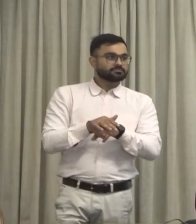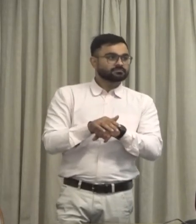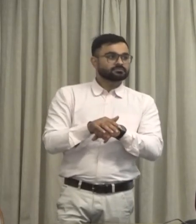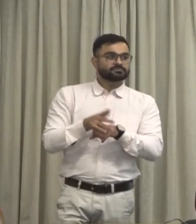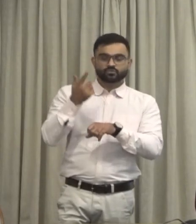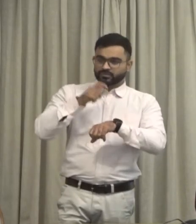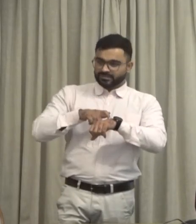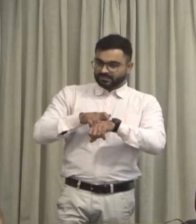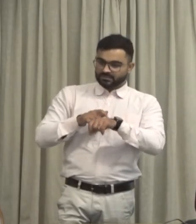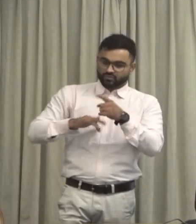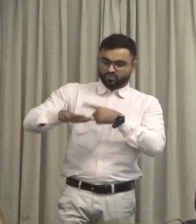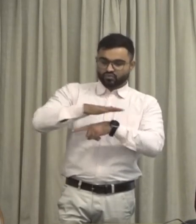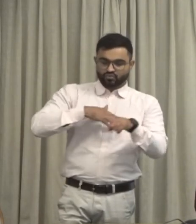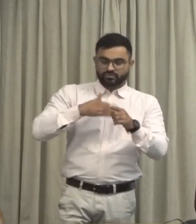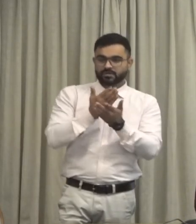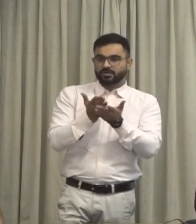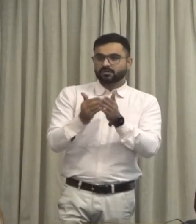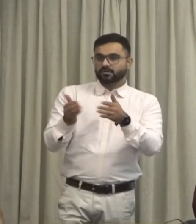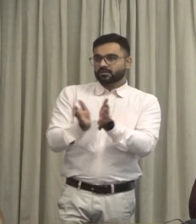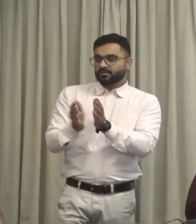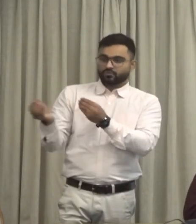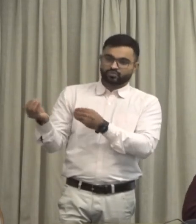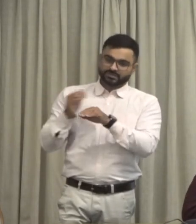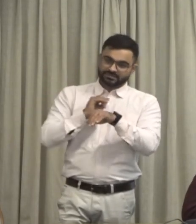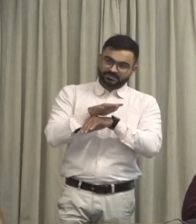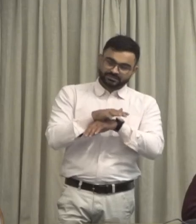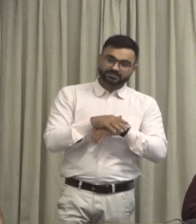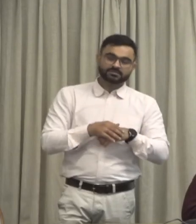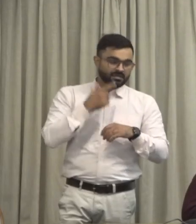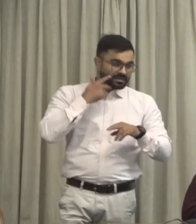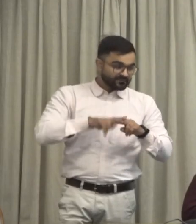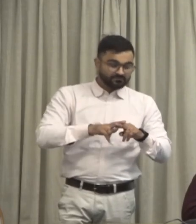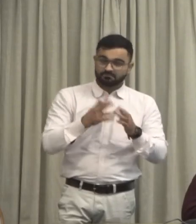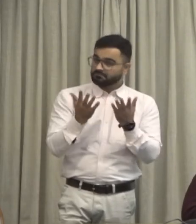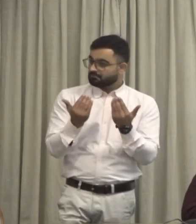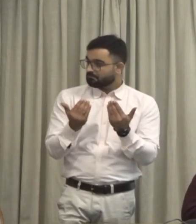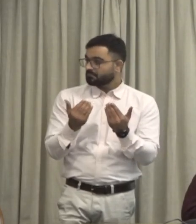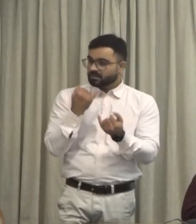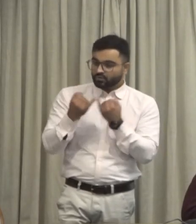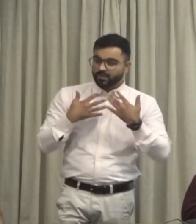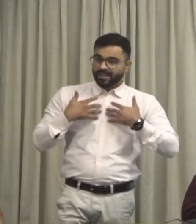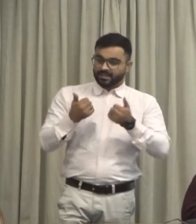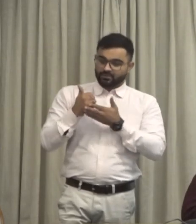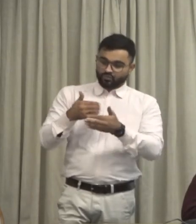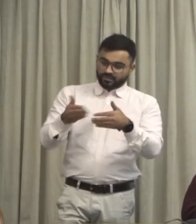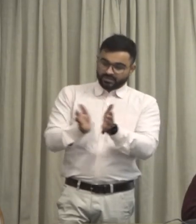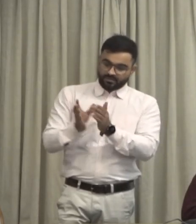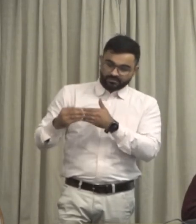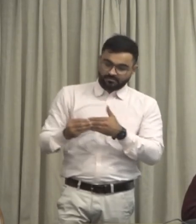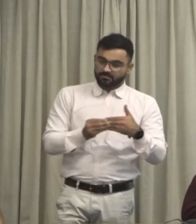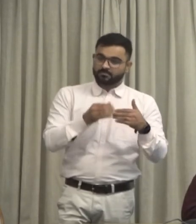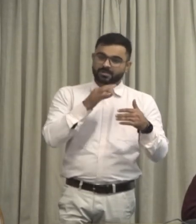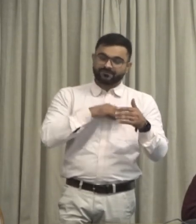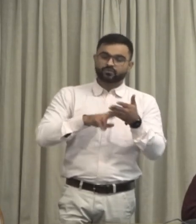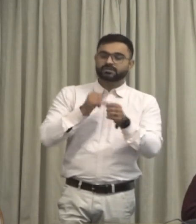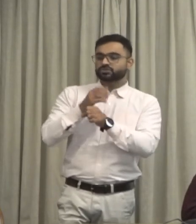during which time even the social support from the communities had shut down. And if it is possible to find help in the community through non-profits or